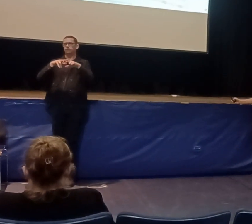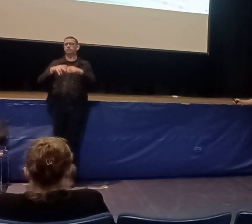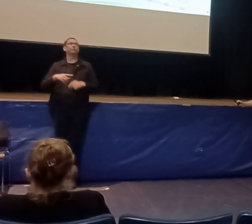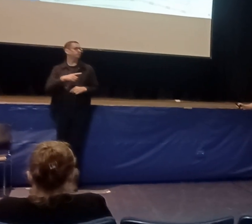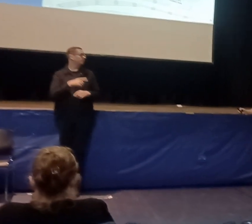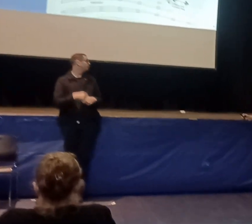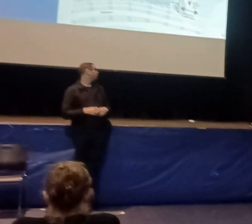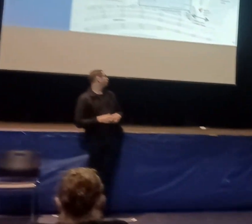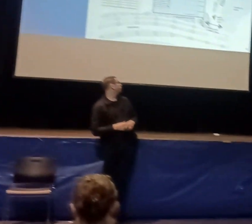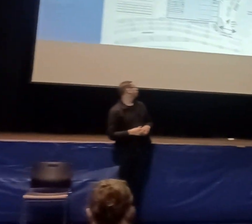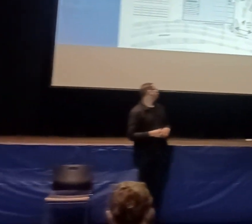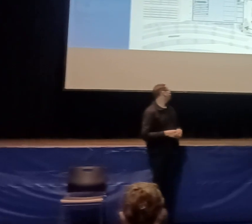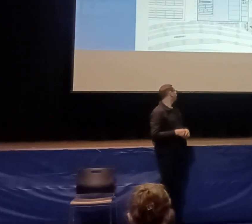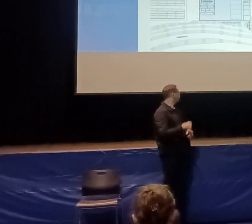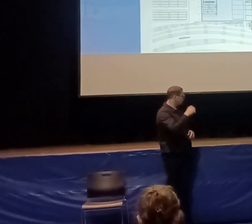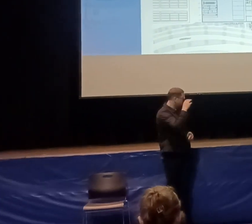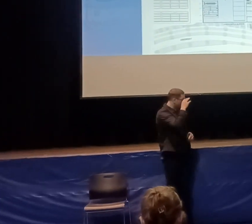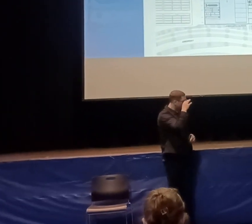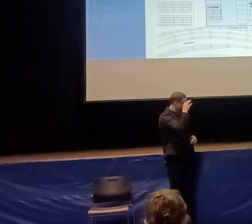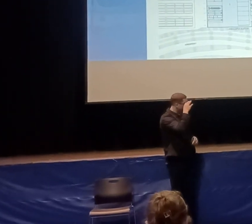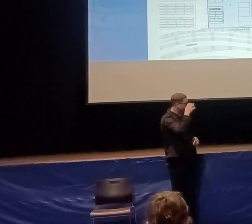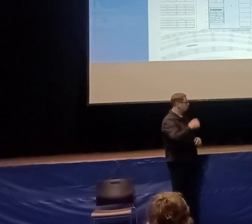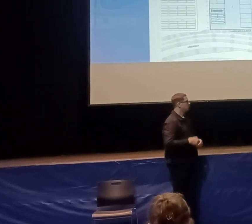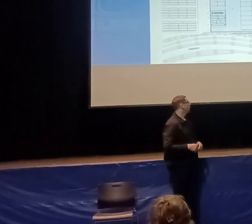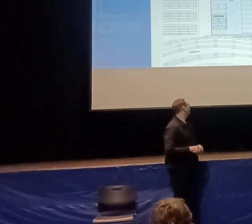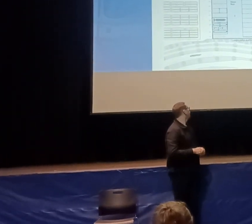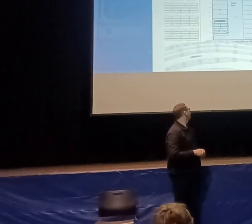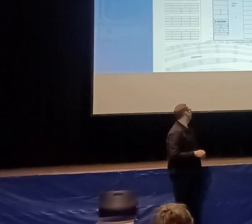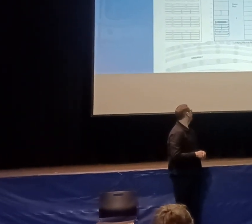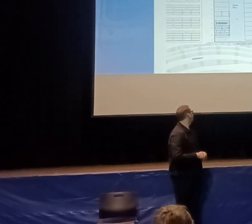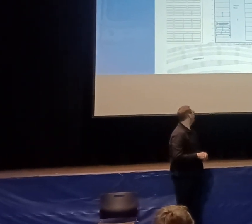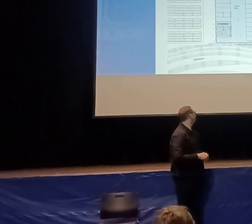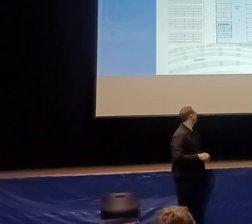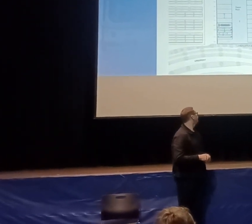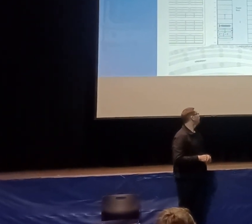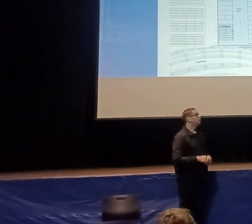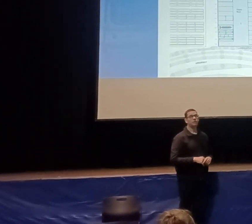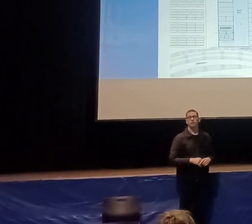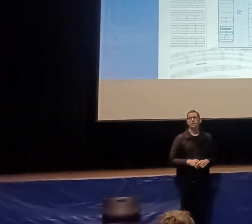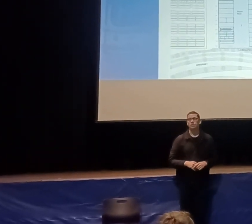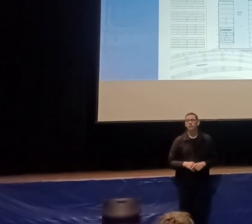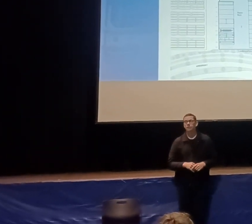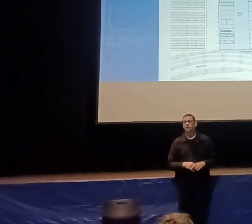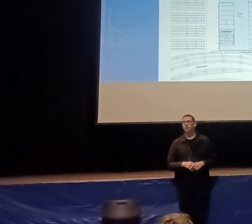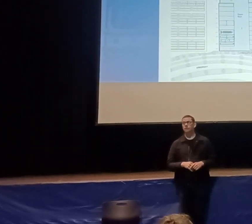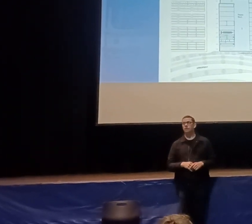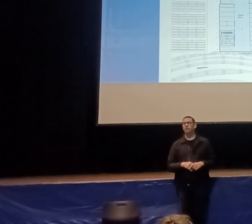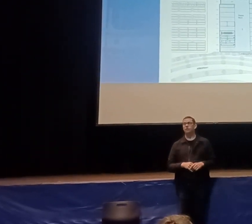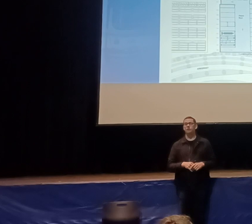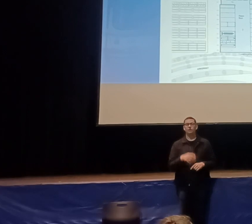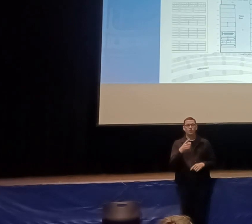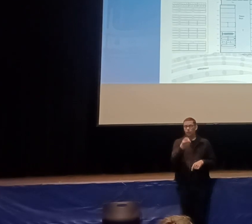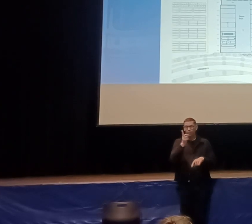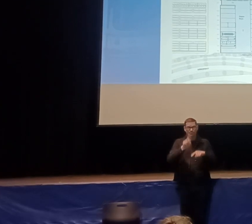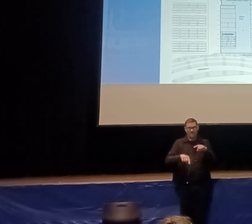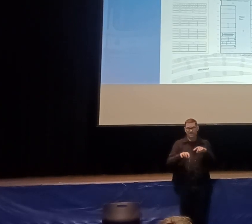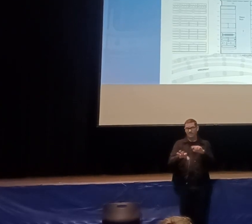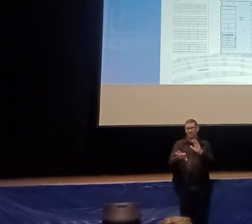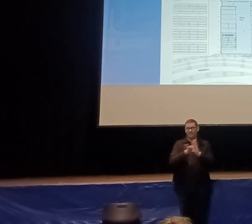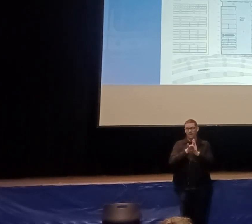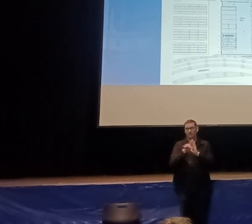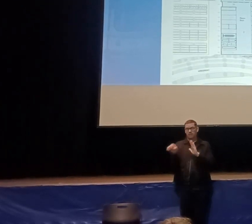yes. So I'm hearing you that you couldn't find any other site in